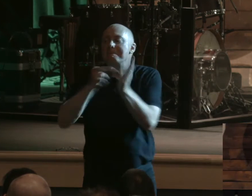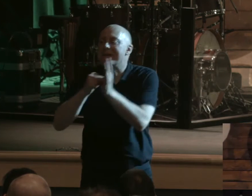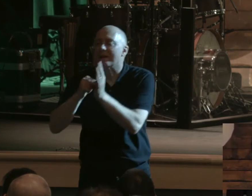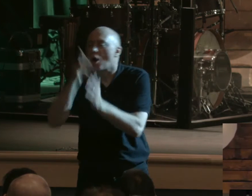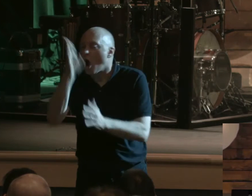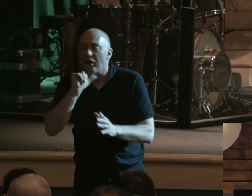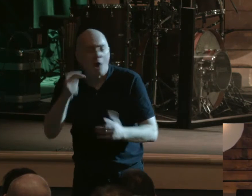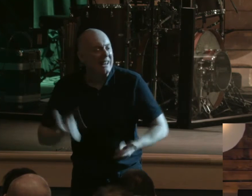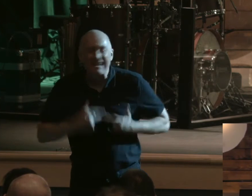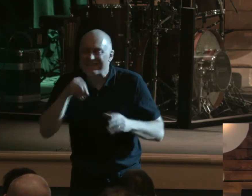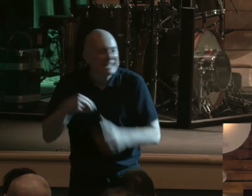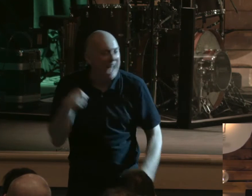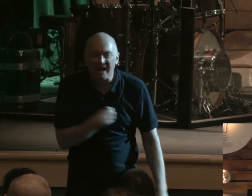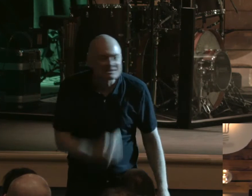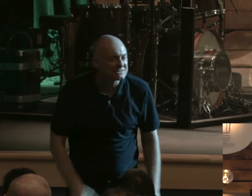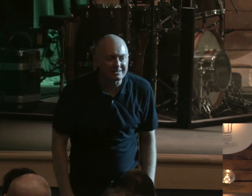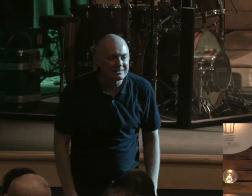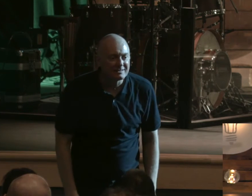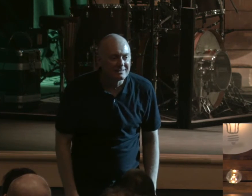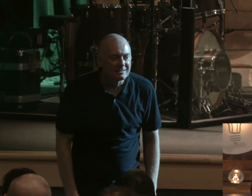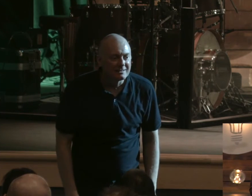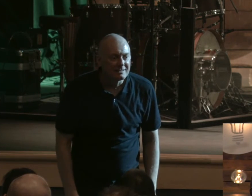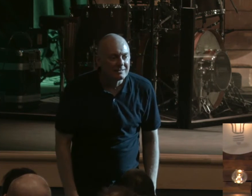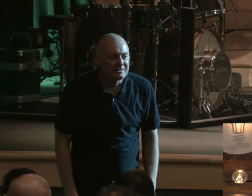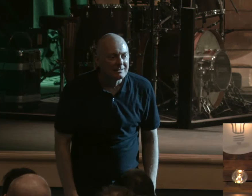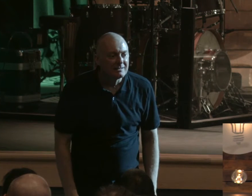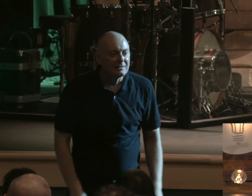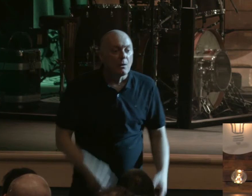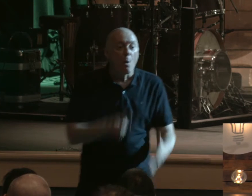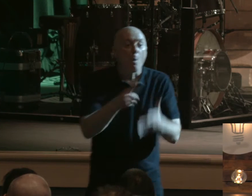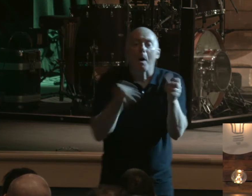us? What motivates you?